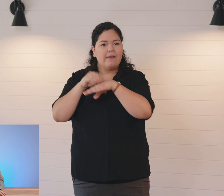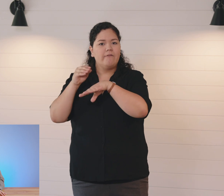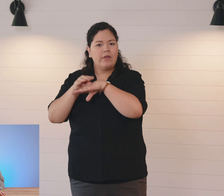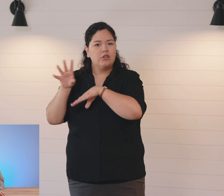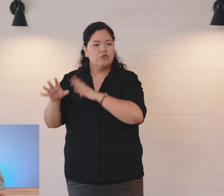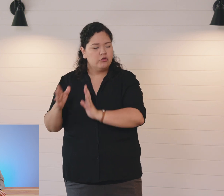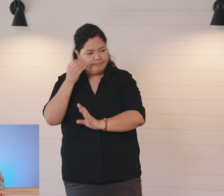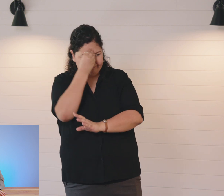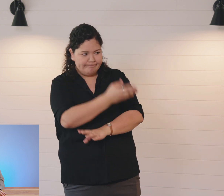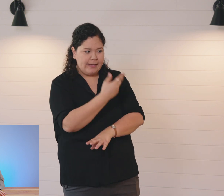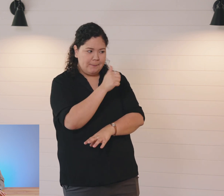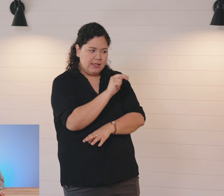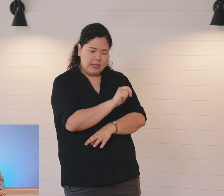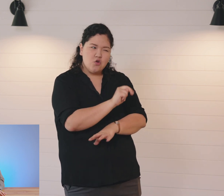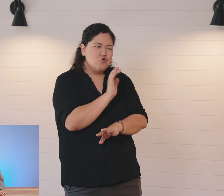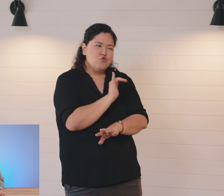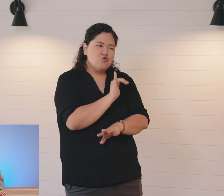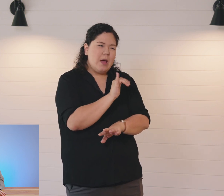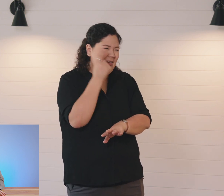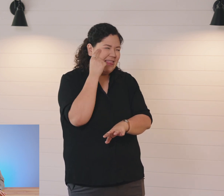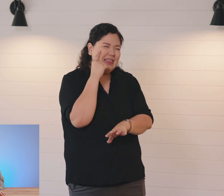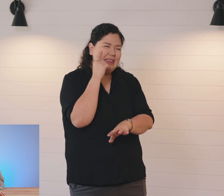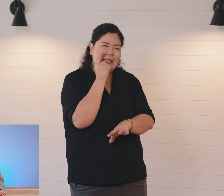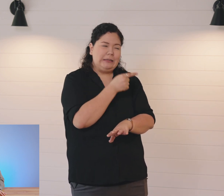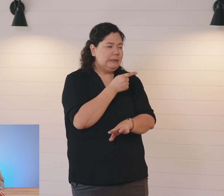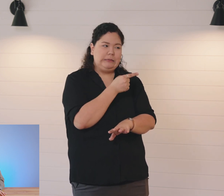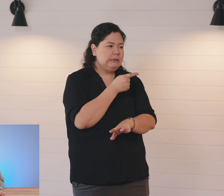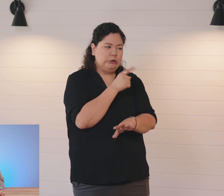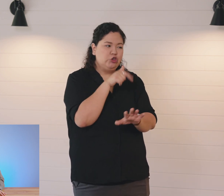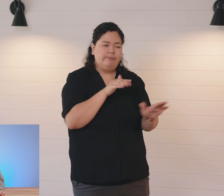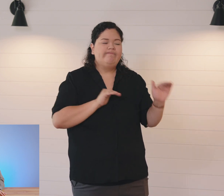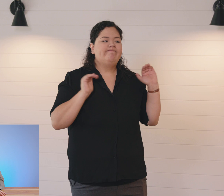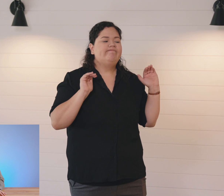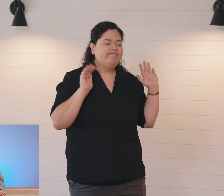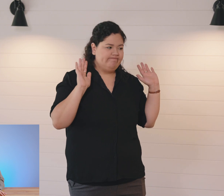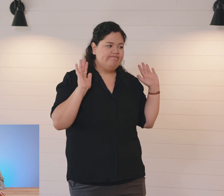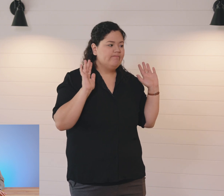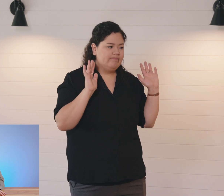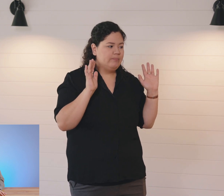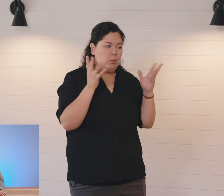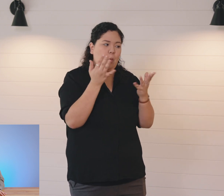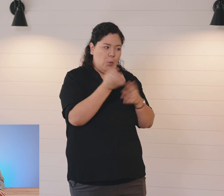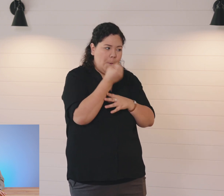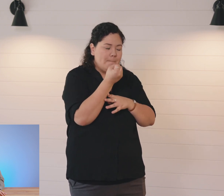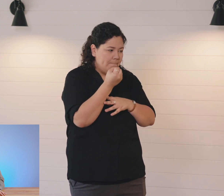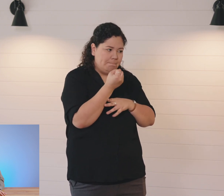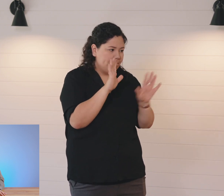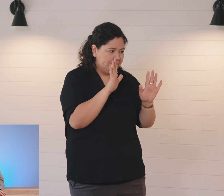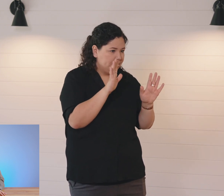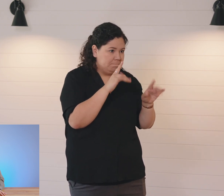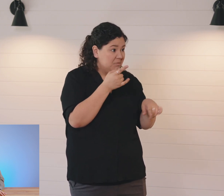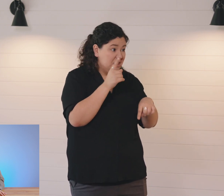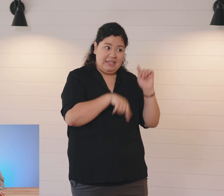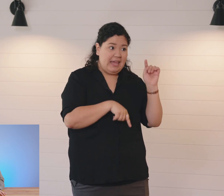look, I think you might have got in over your head here. I think that there's no way that you